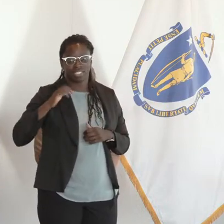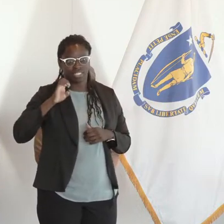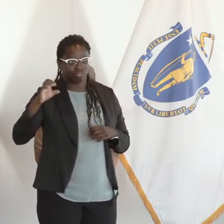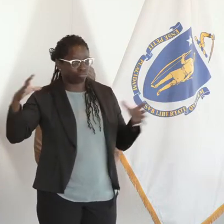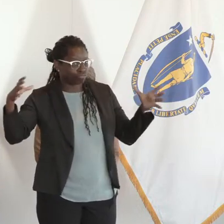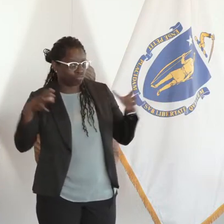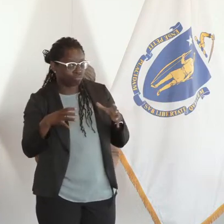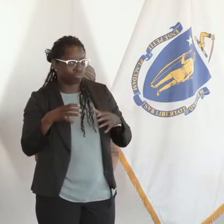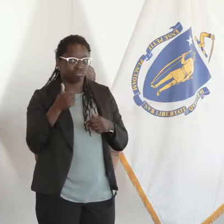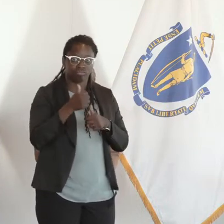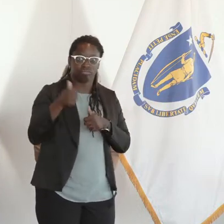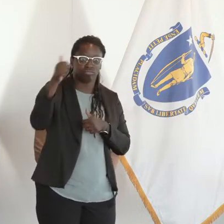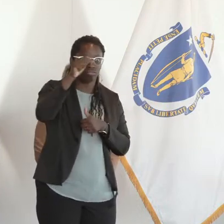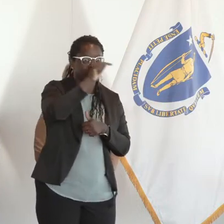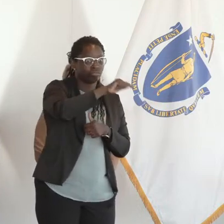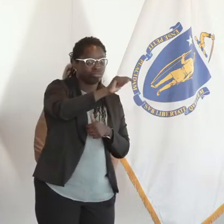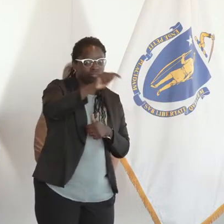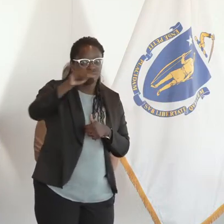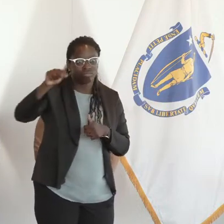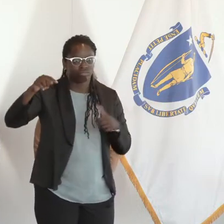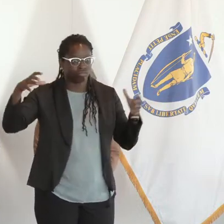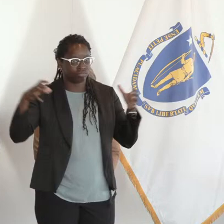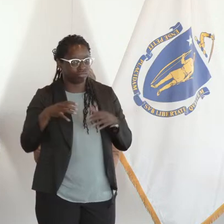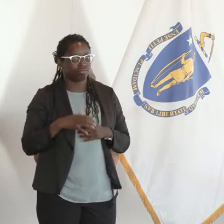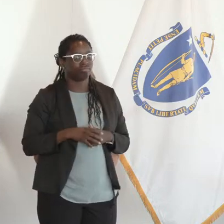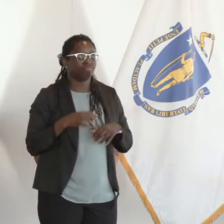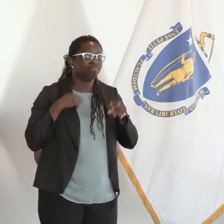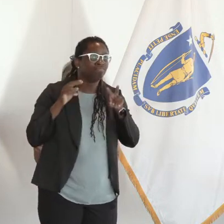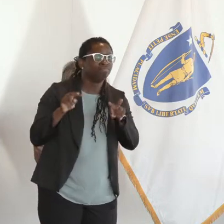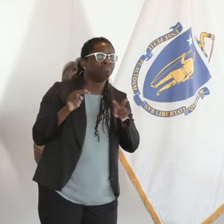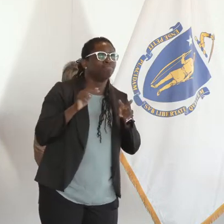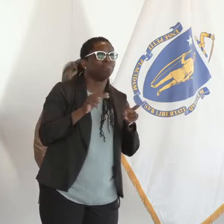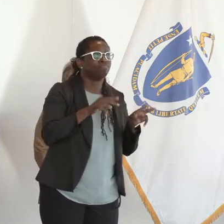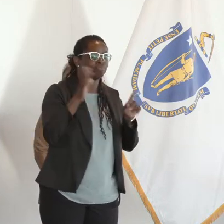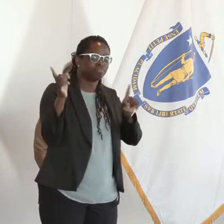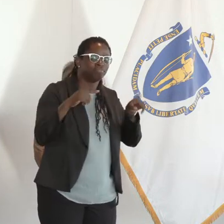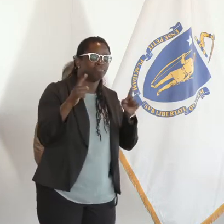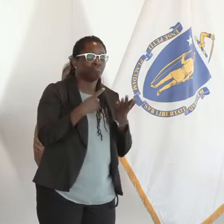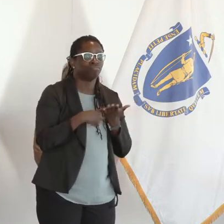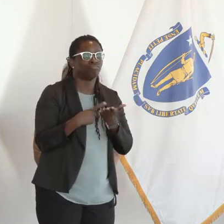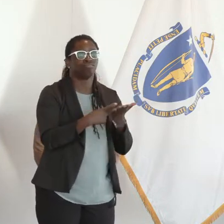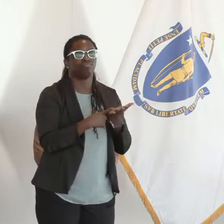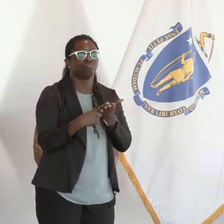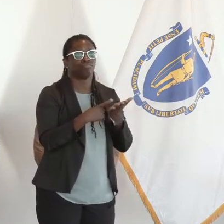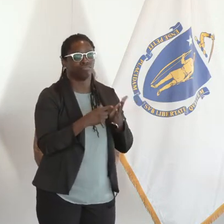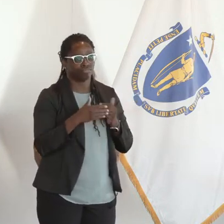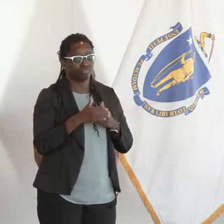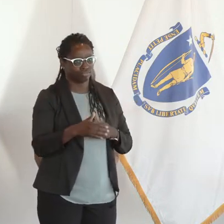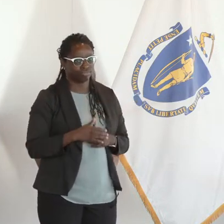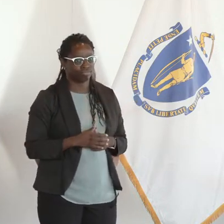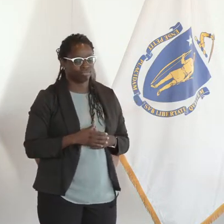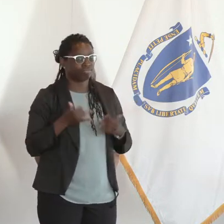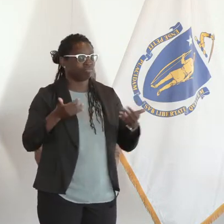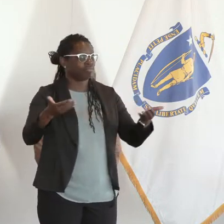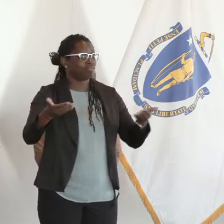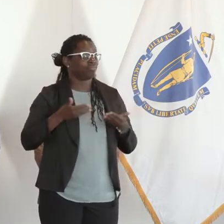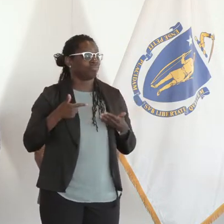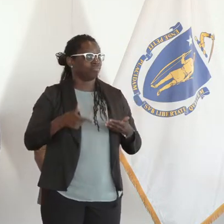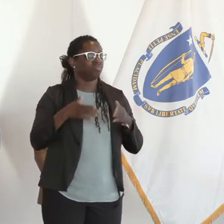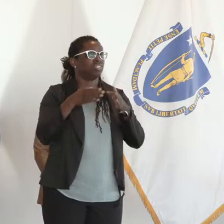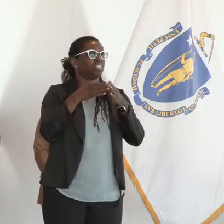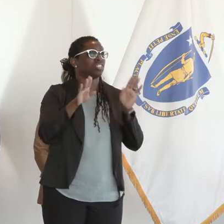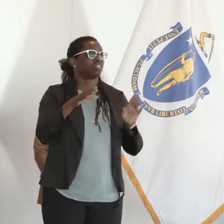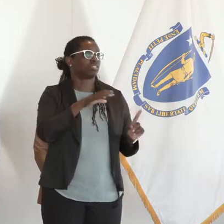in future endeavors. I'd like to now welcome Jim Gallagher, General Counsel for Manulife